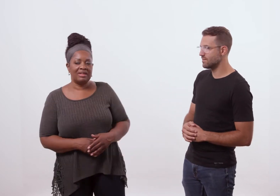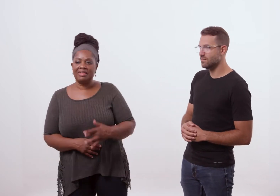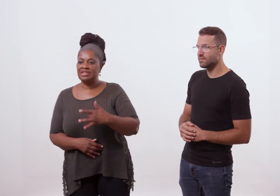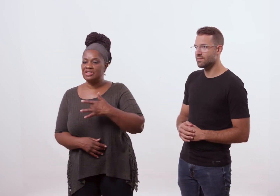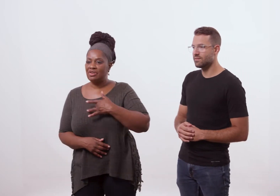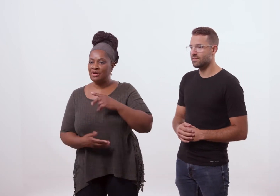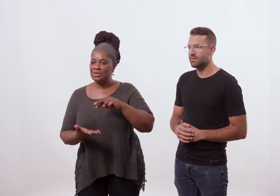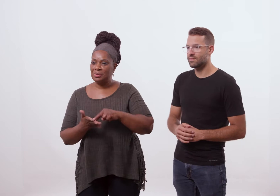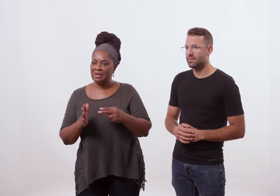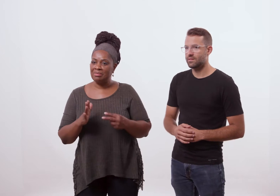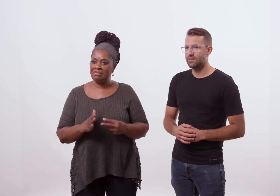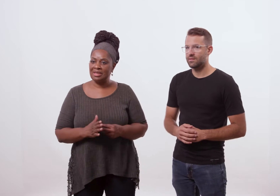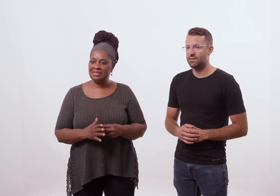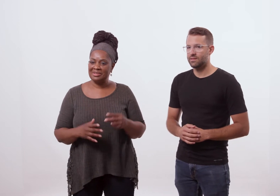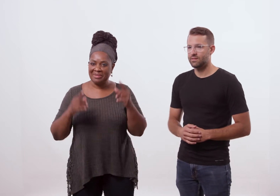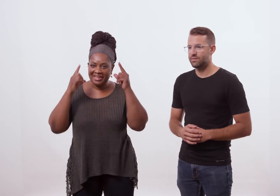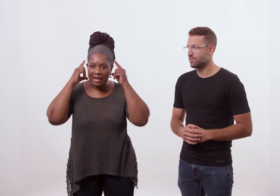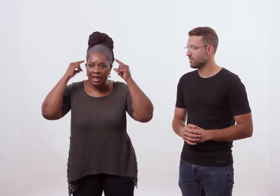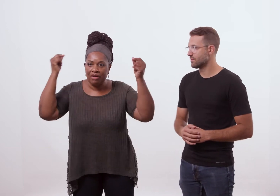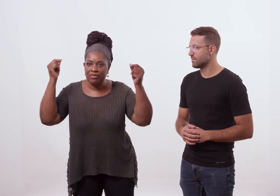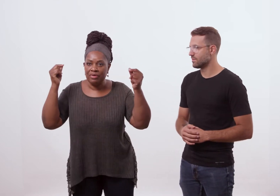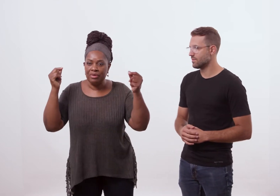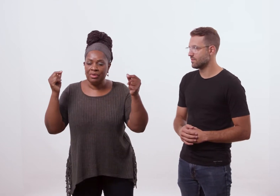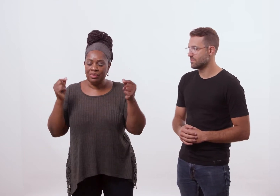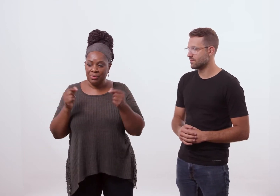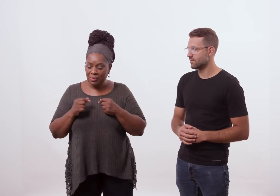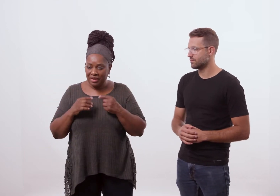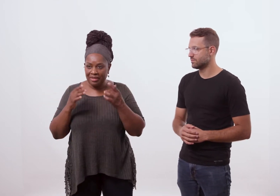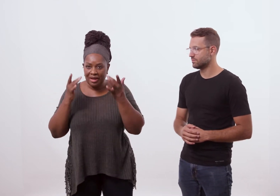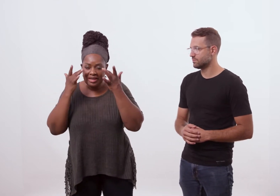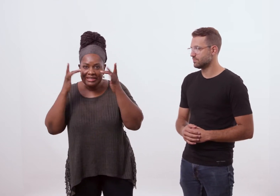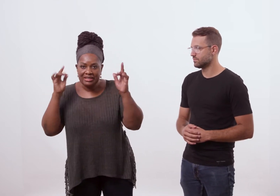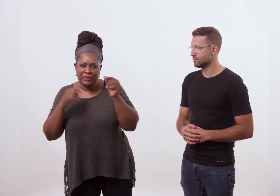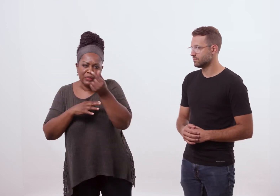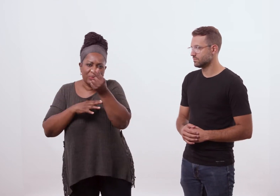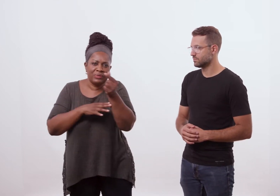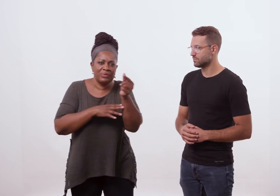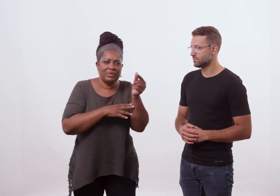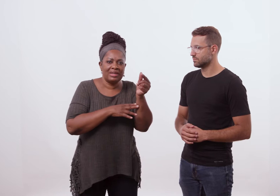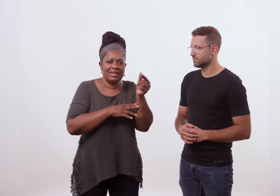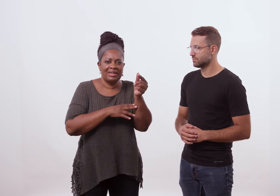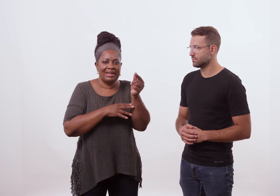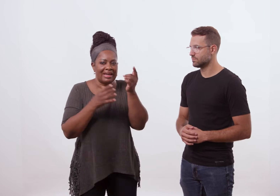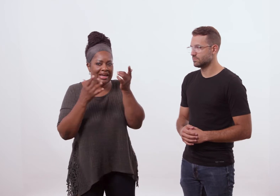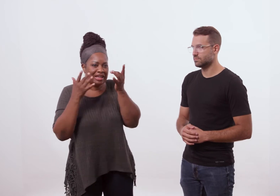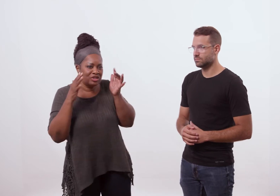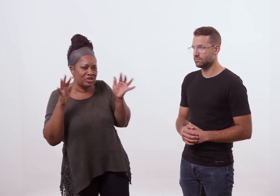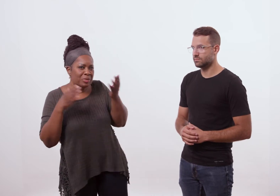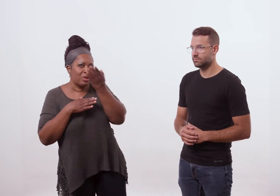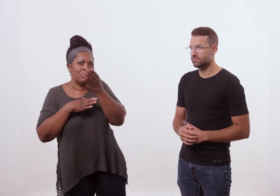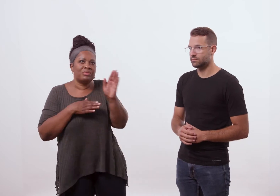of what it means to be an elf. With eyes glittering and green as fresh leaves. Eyes shimmering and blue